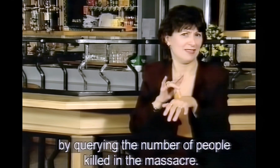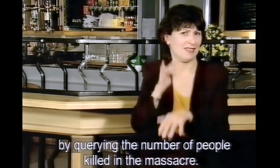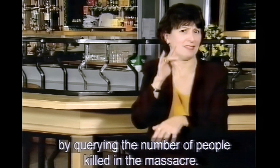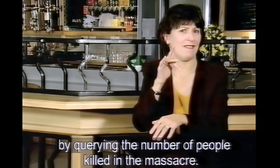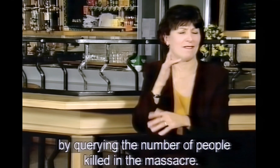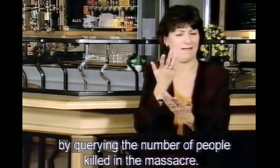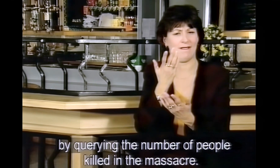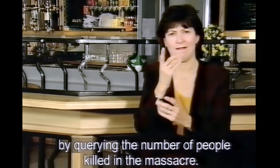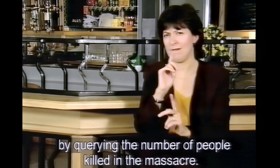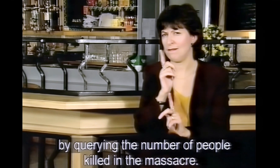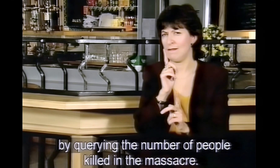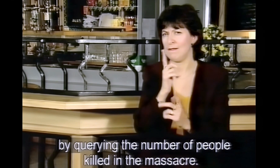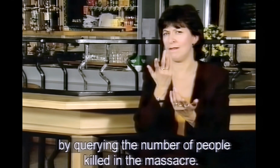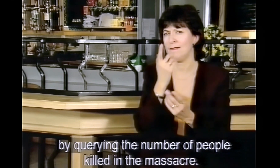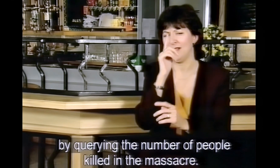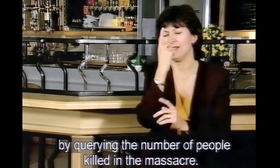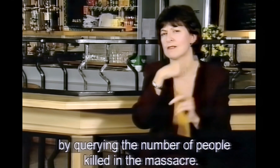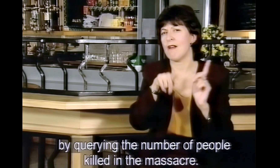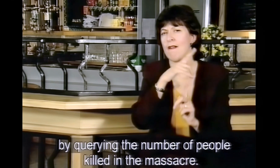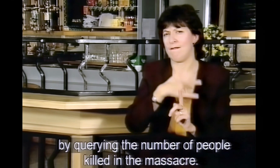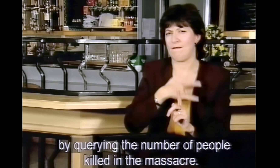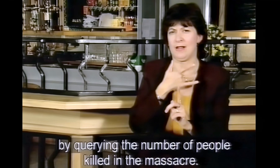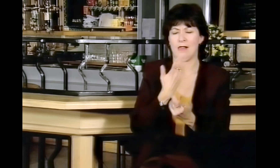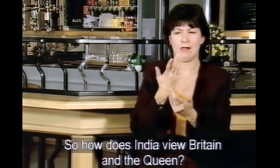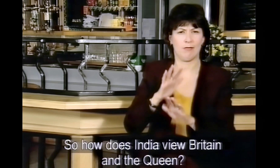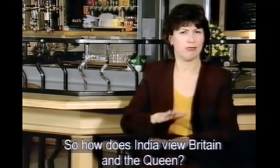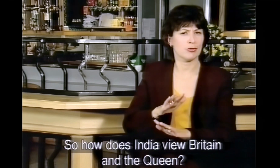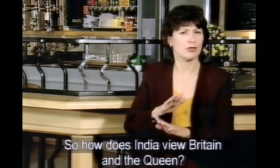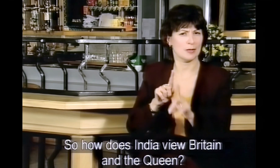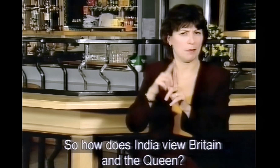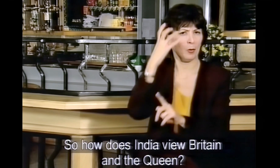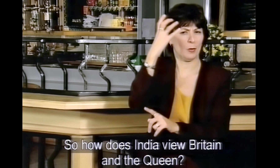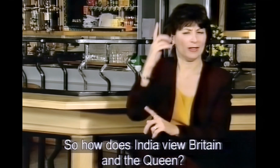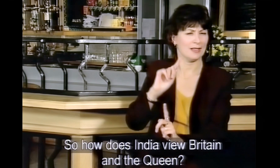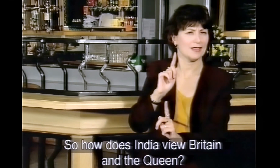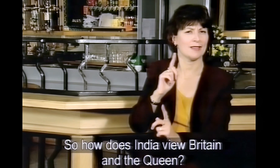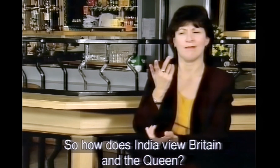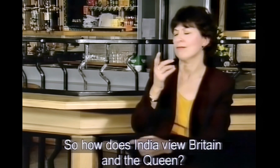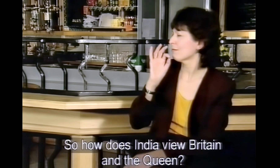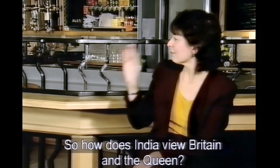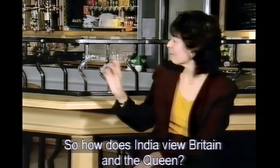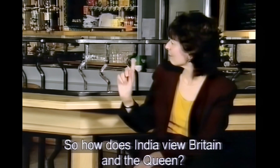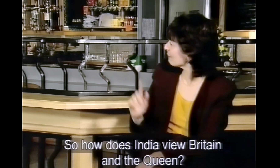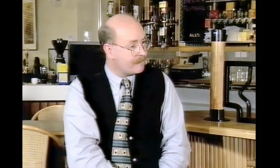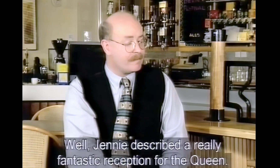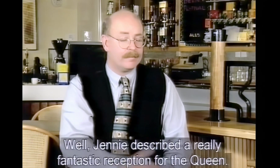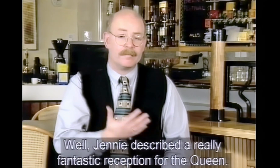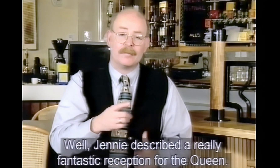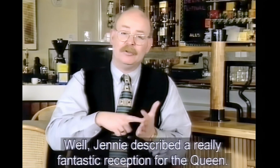massacre. What does this incident tell us about how India today views Britain and the Queen? Clark. Well,